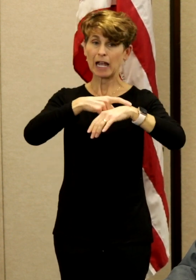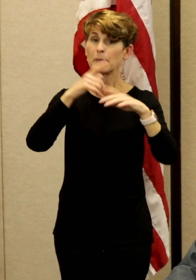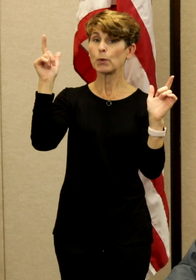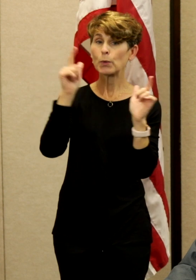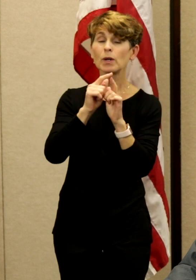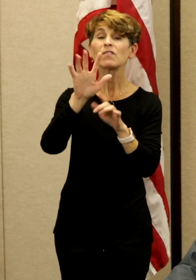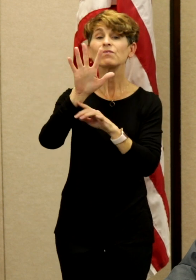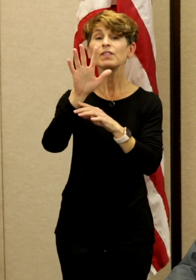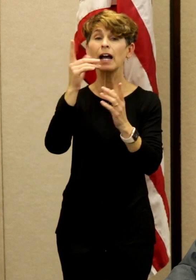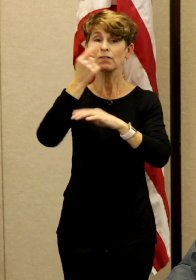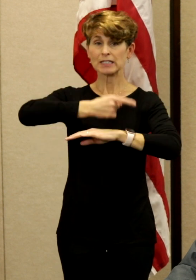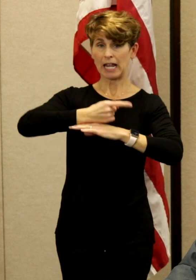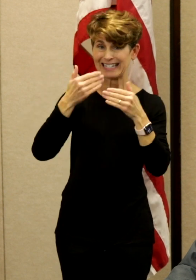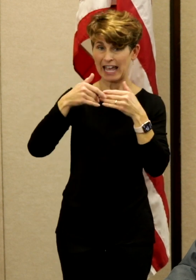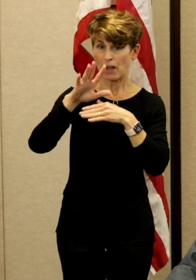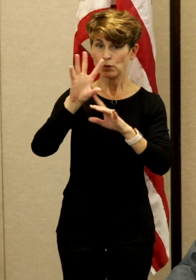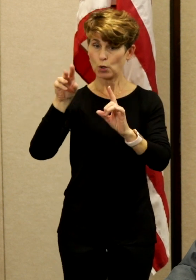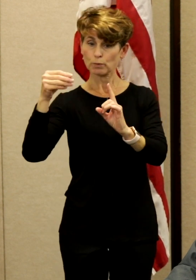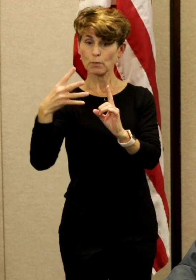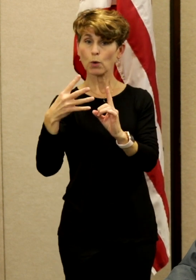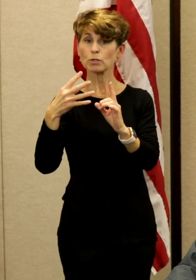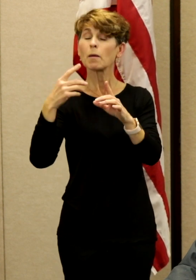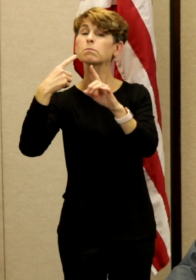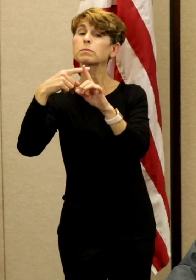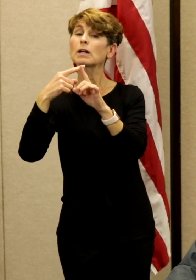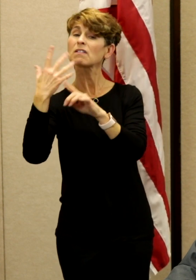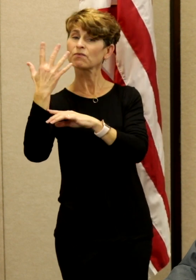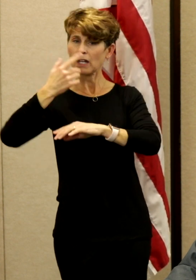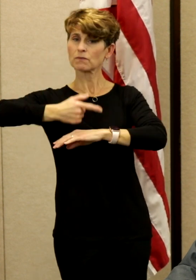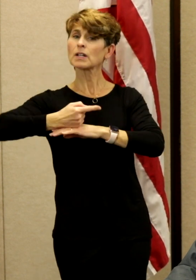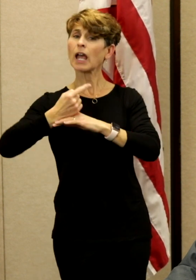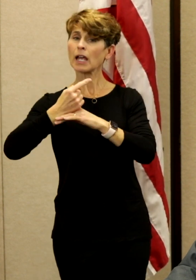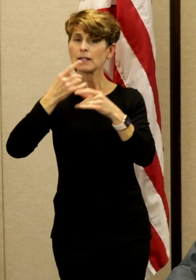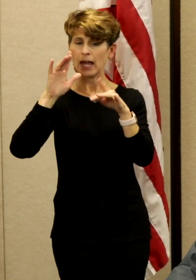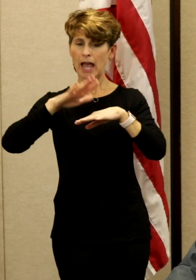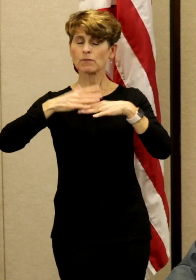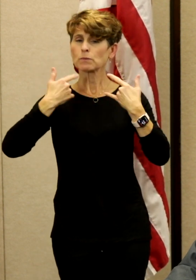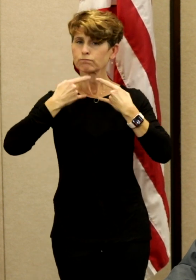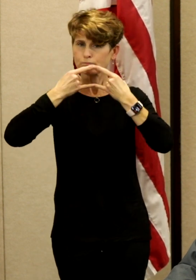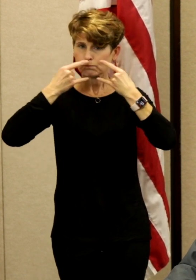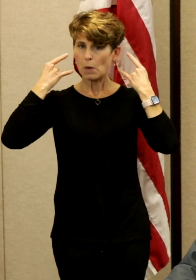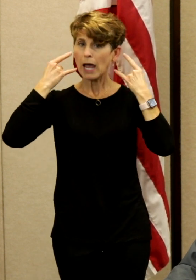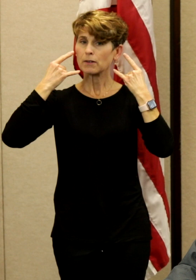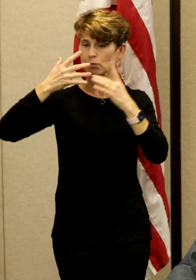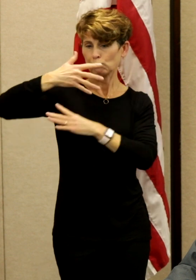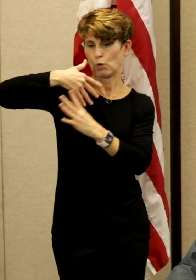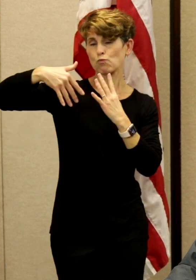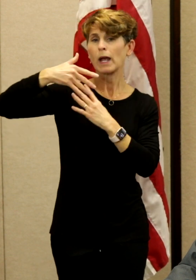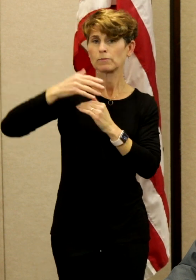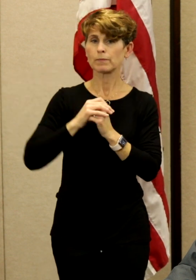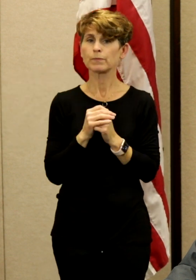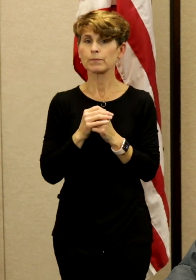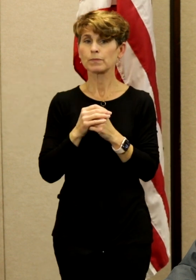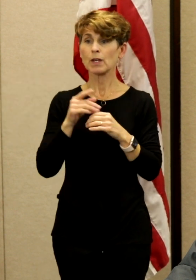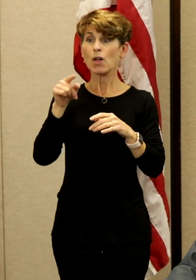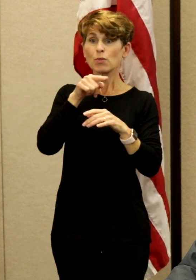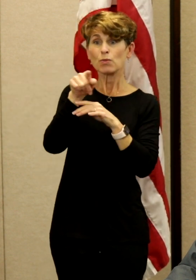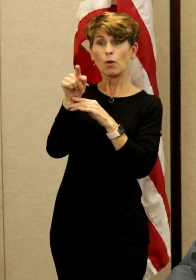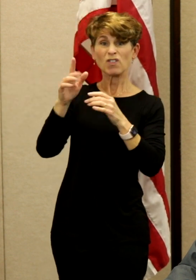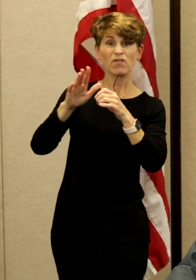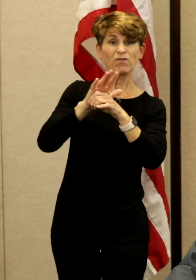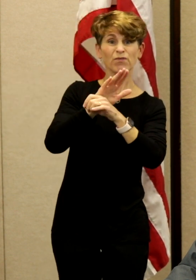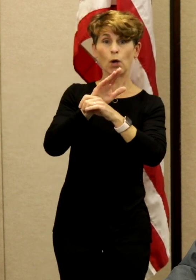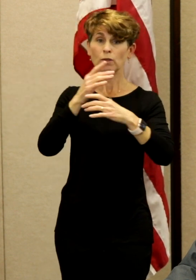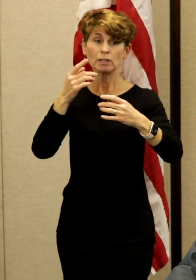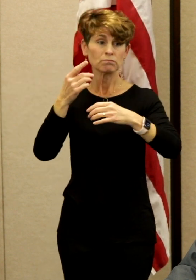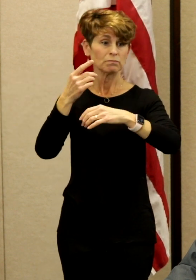exposure, followed by an additional 5 days of wearing a mask around others. Those who are fully vaccinated and have